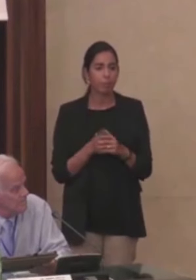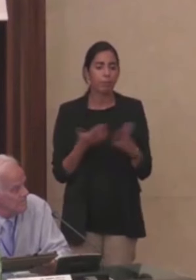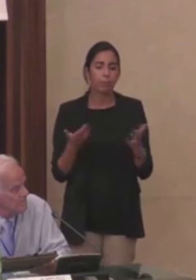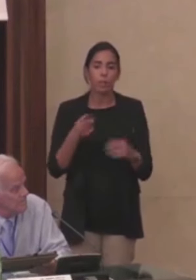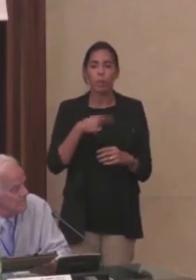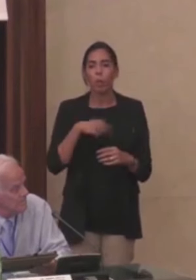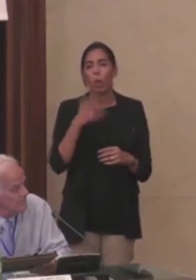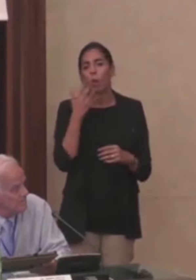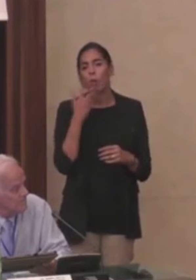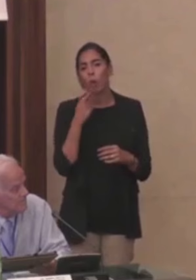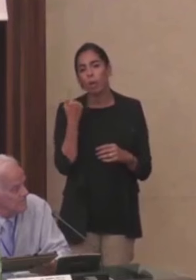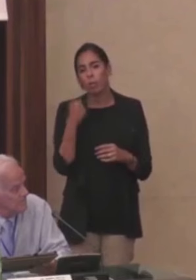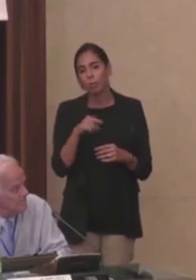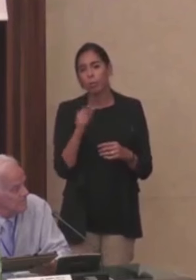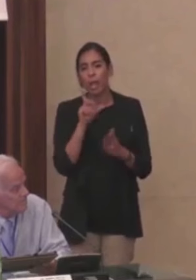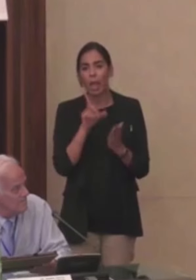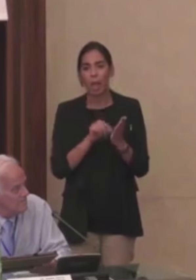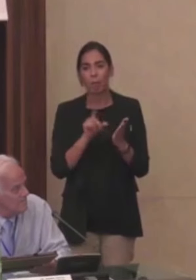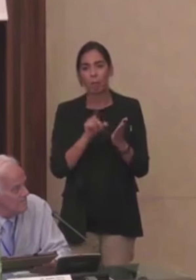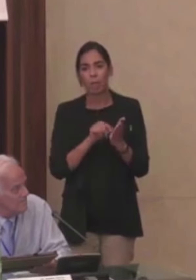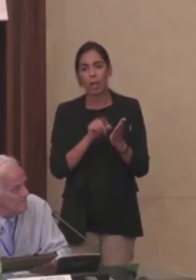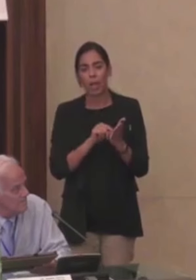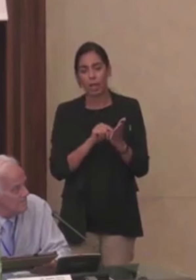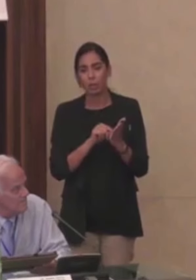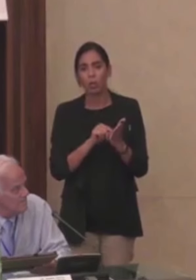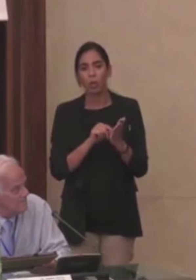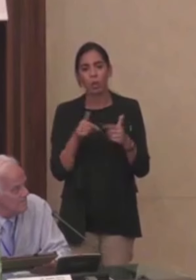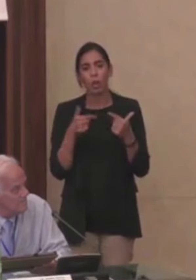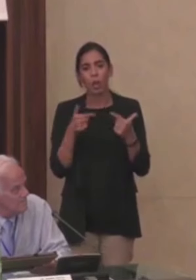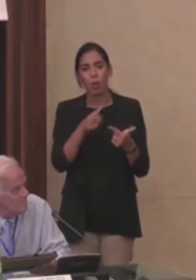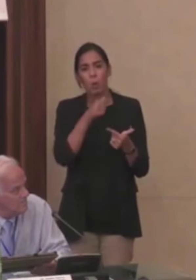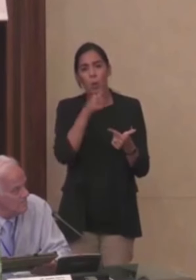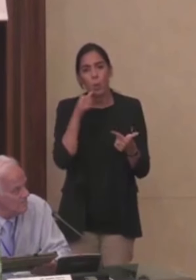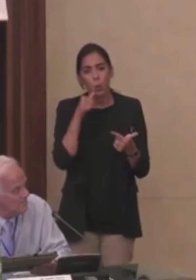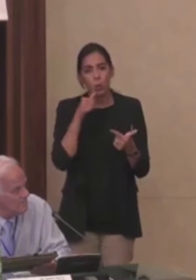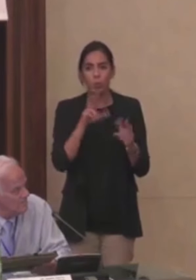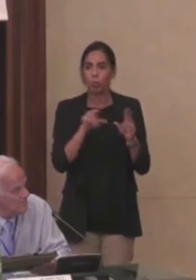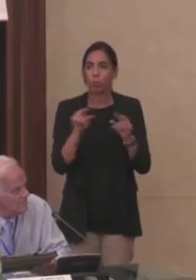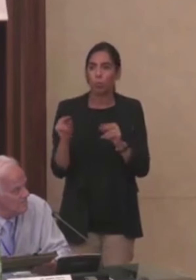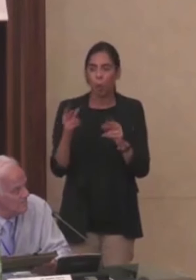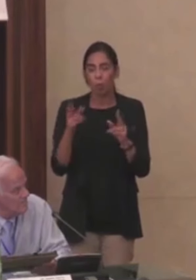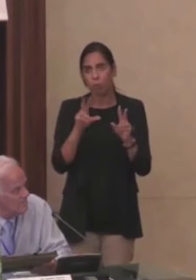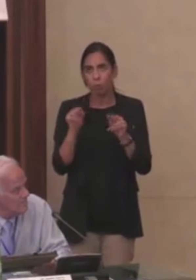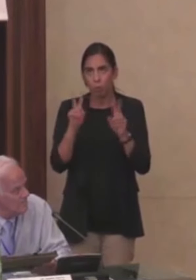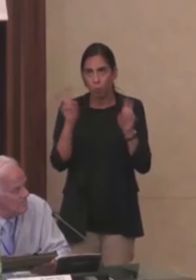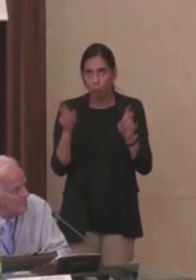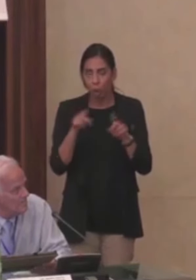for patients, or for our initiative, COVID Healer.